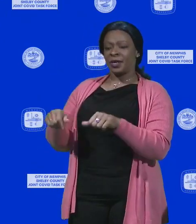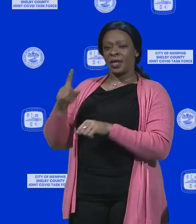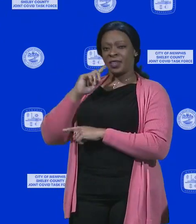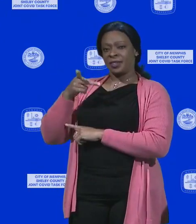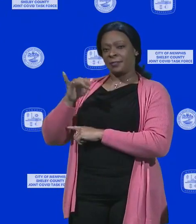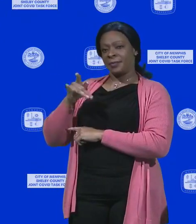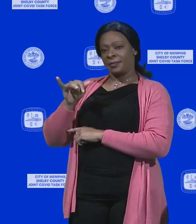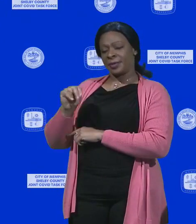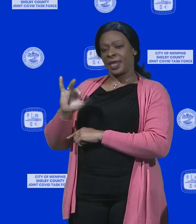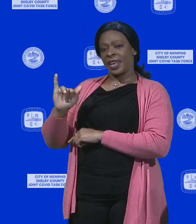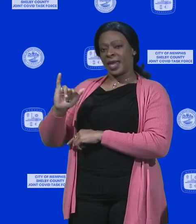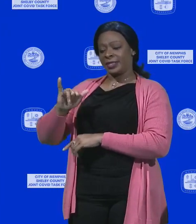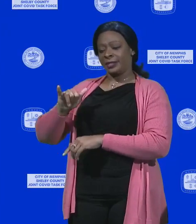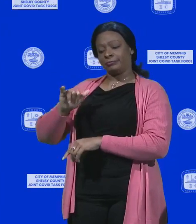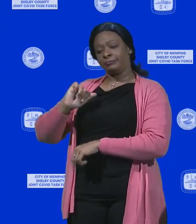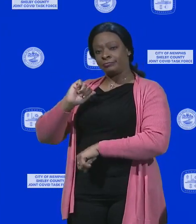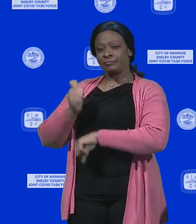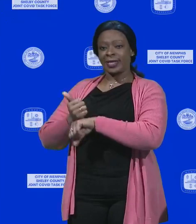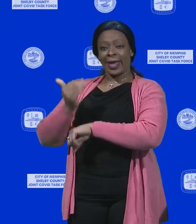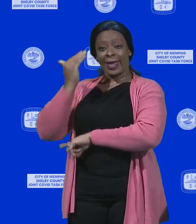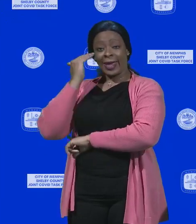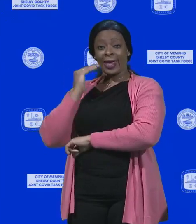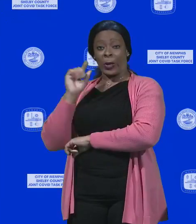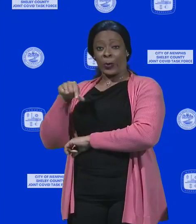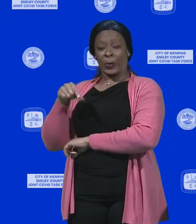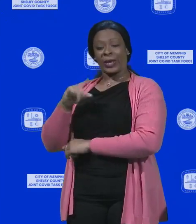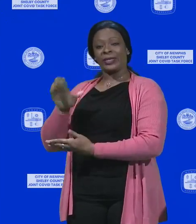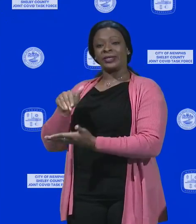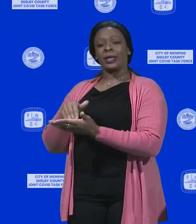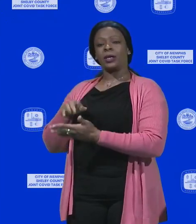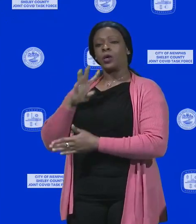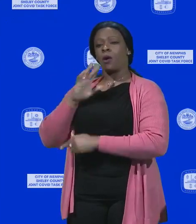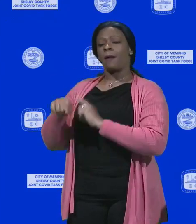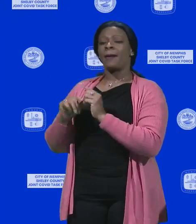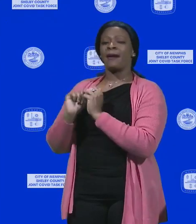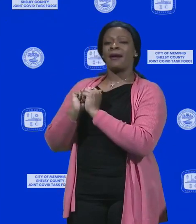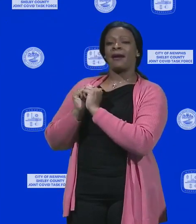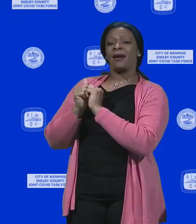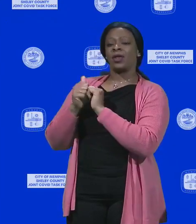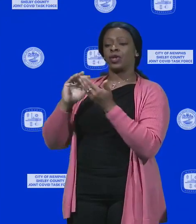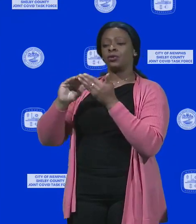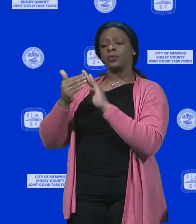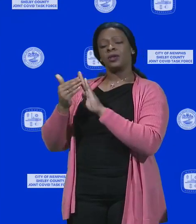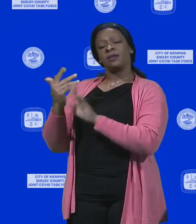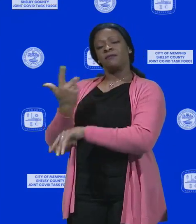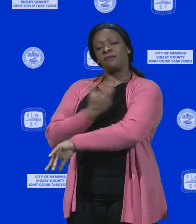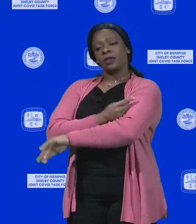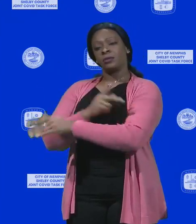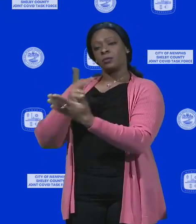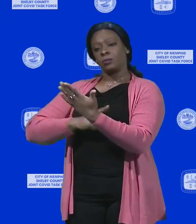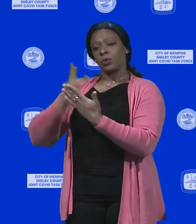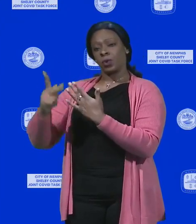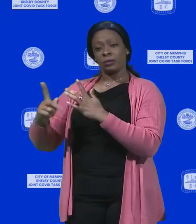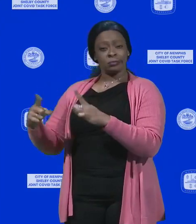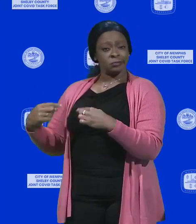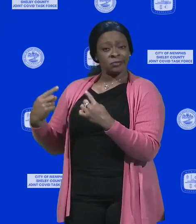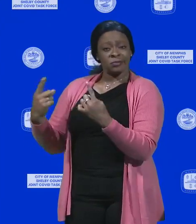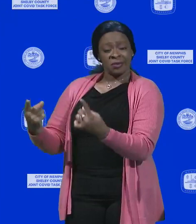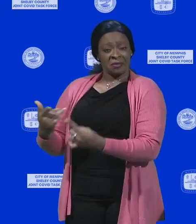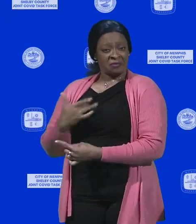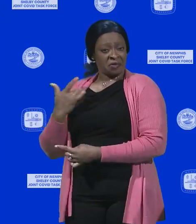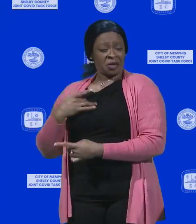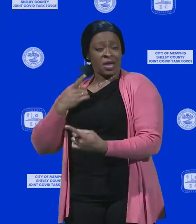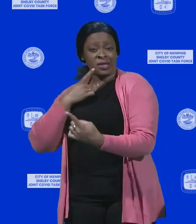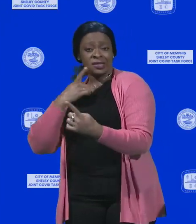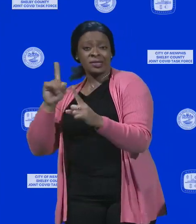the anchor site. I'm just wondering, can you talk a little bit about how the community vaccination program has gone? Did you feel it was